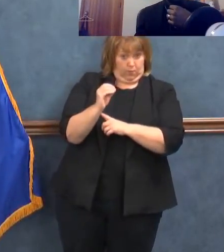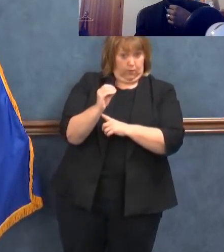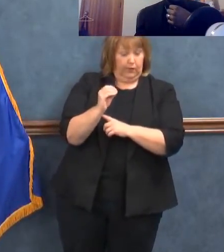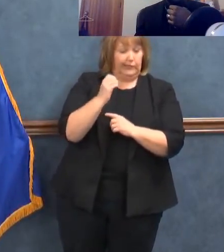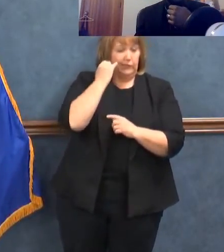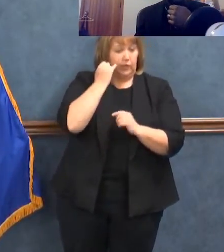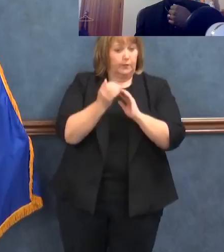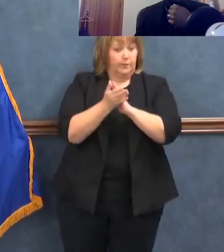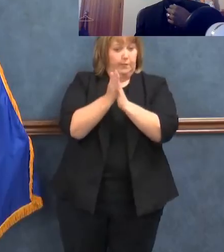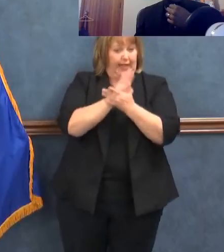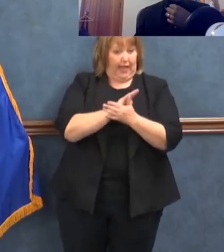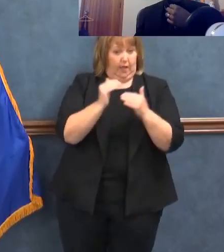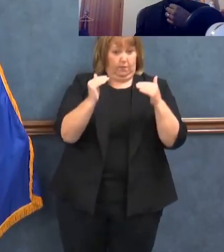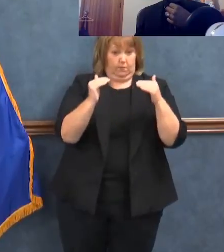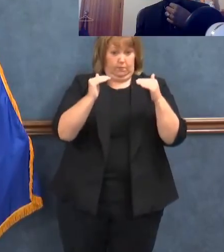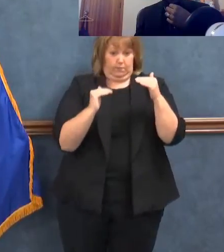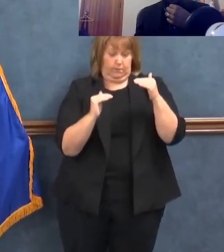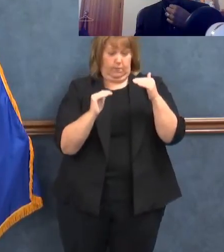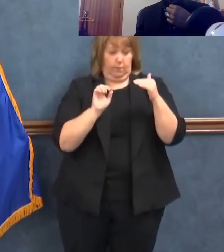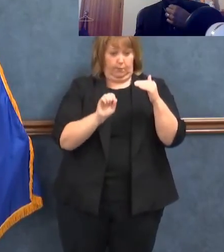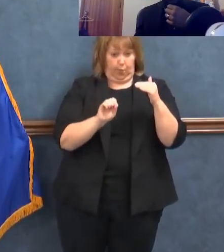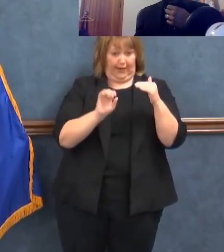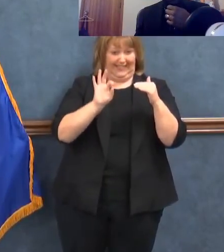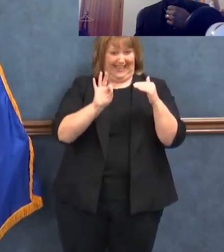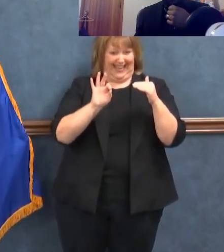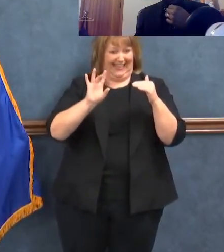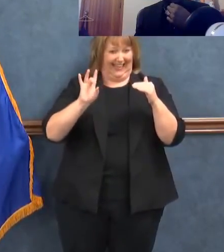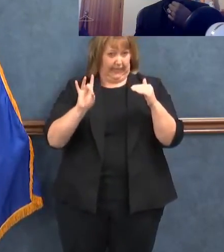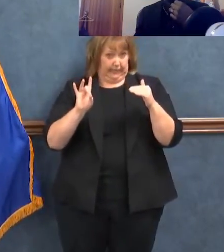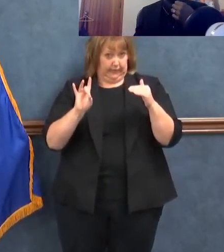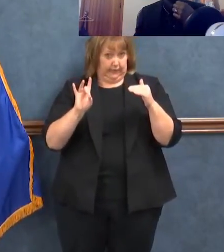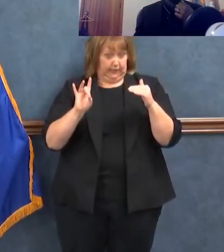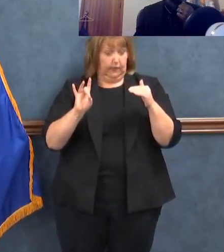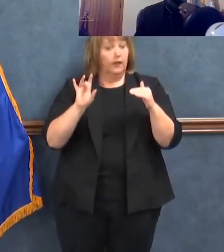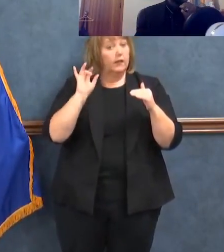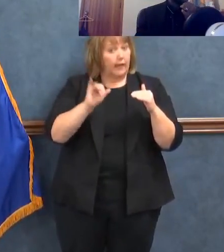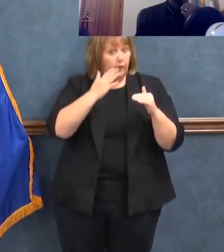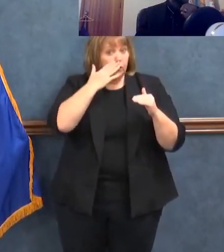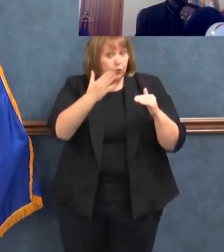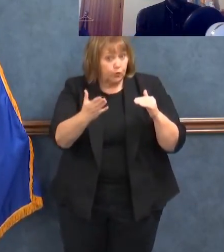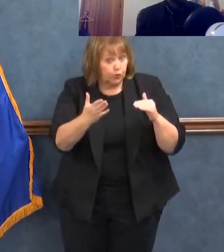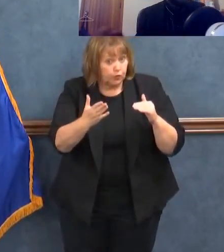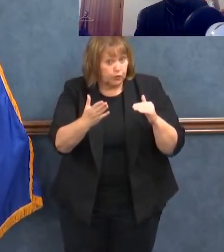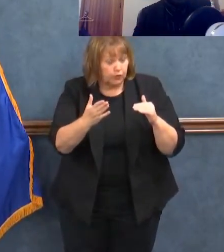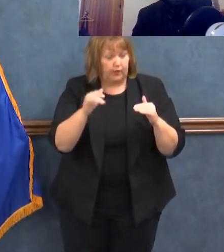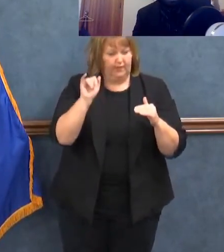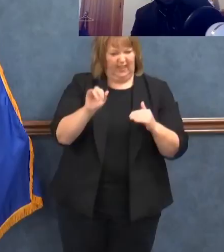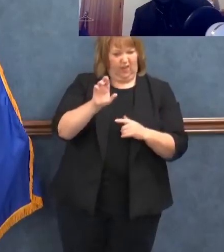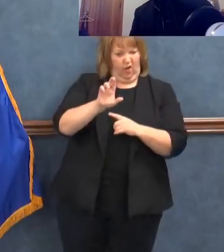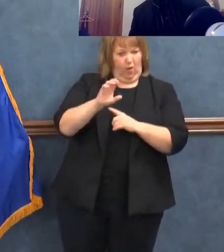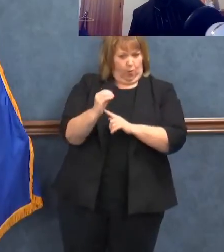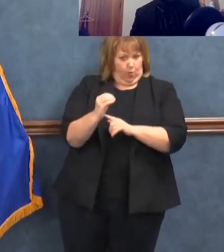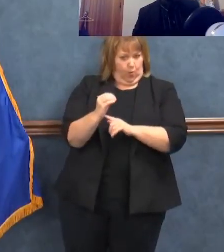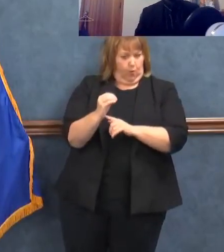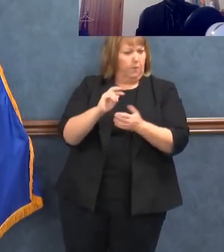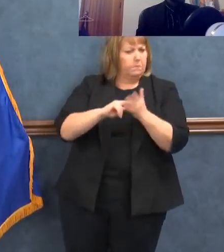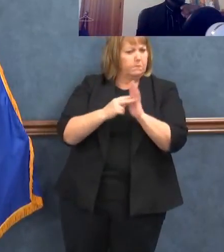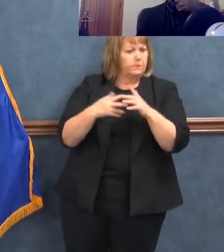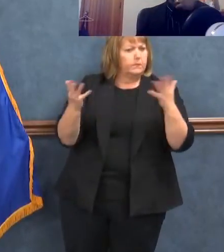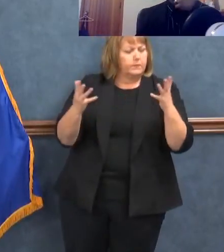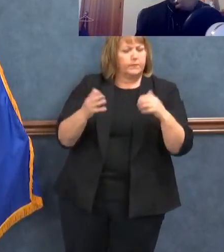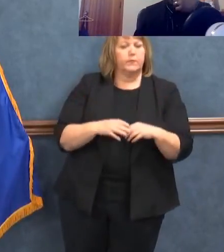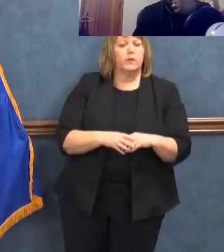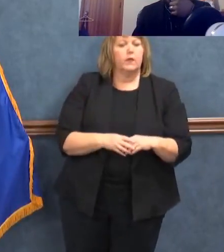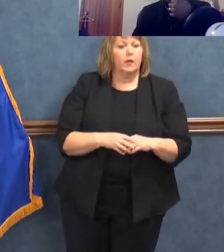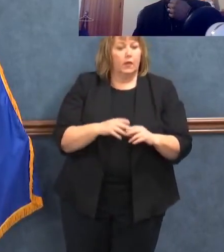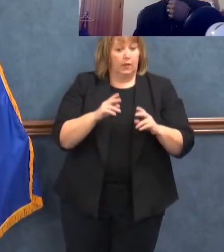of 0.98. That's 0.98, which is a good sign. This measures the average number of people who become